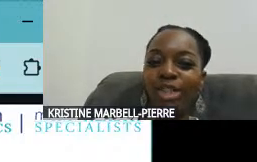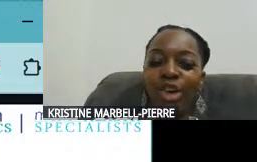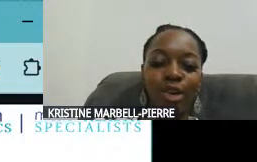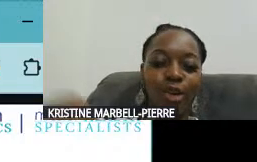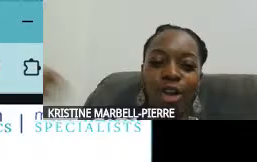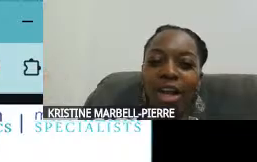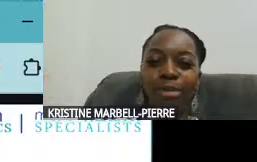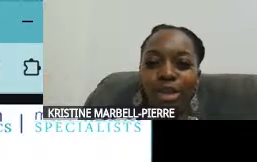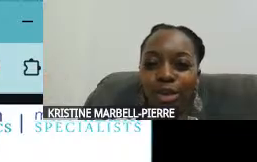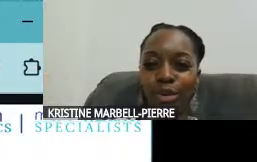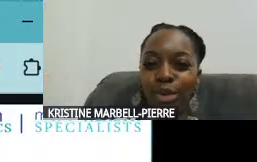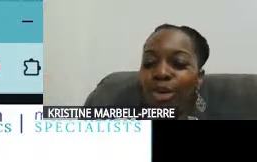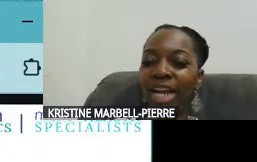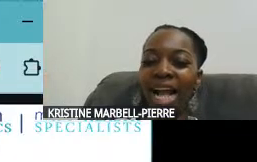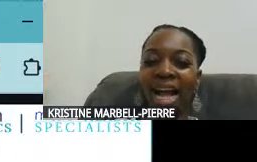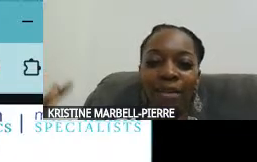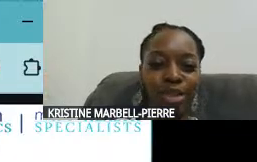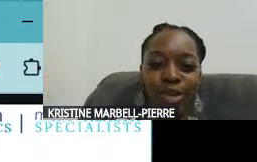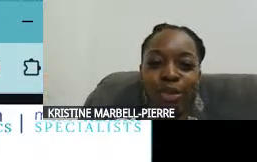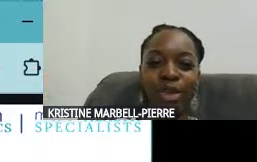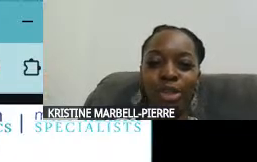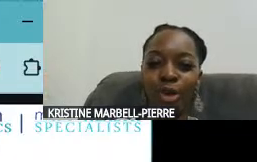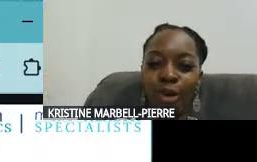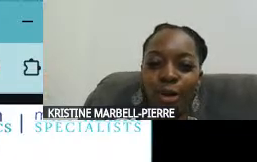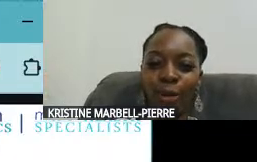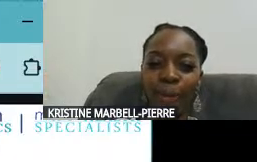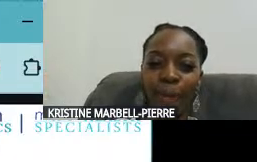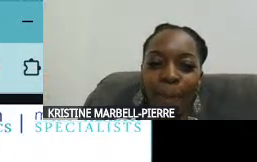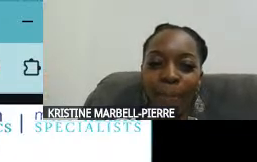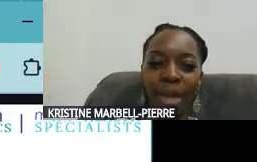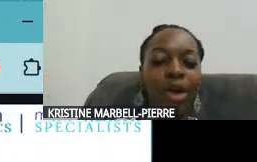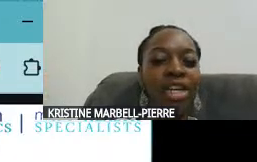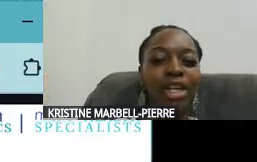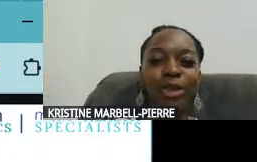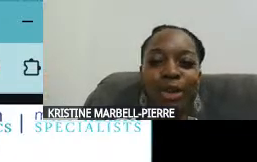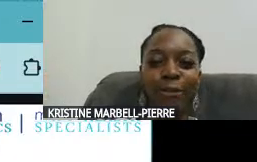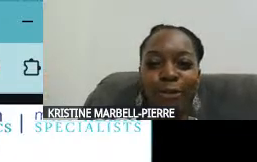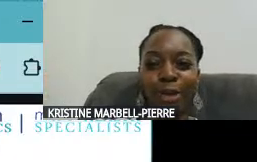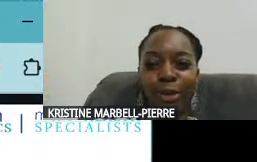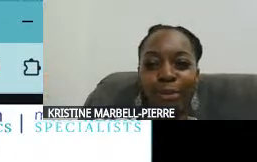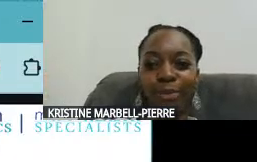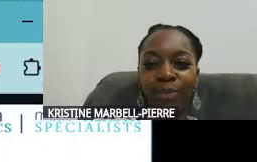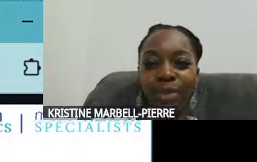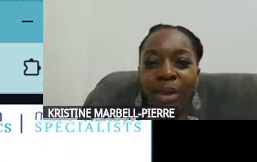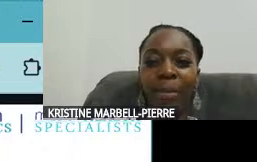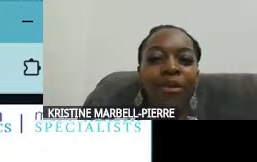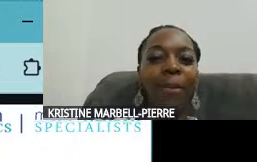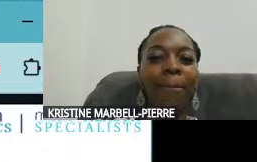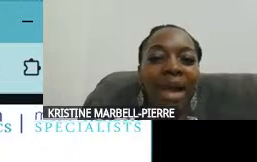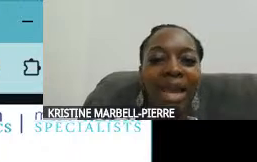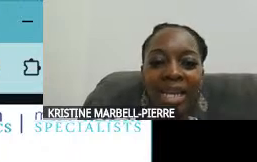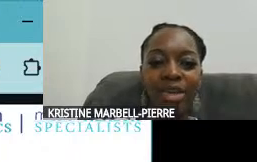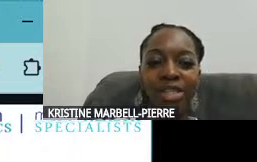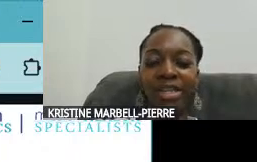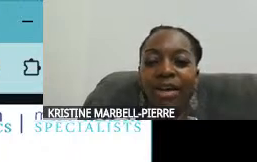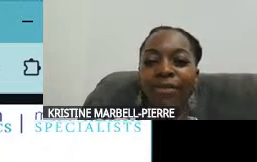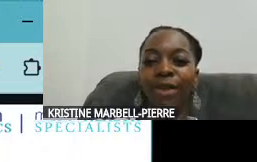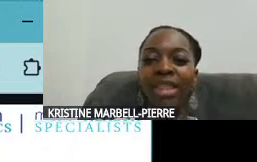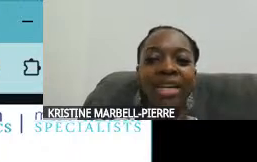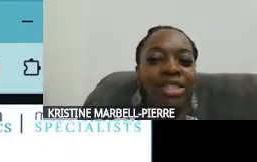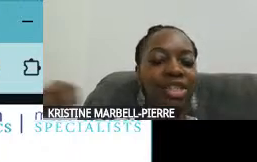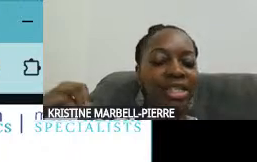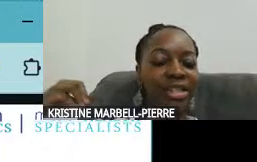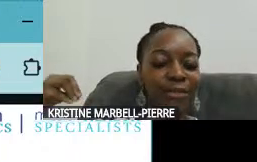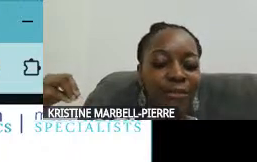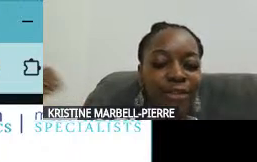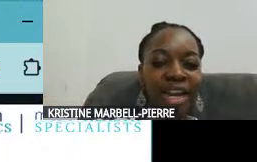it's not all up to you. You don't have to do it all, but God can do it for you. But reminding yourself, whether